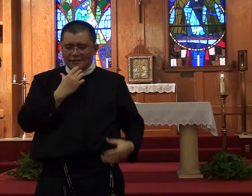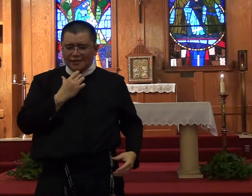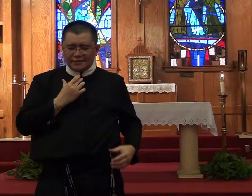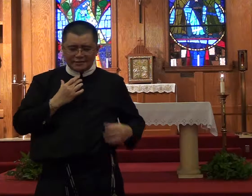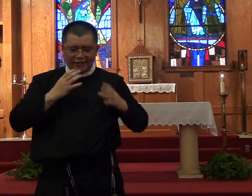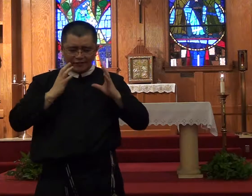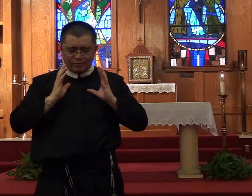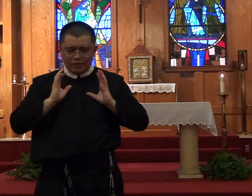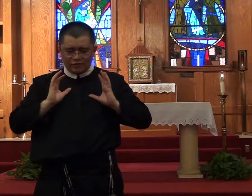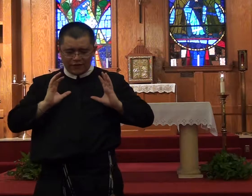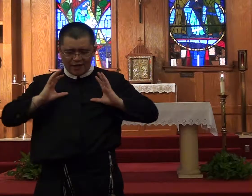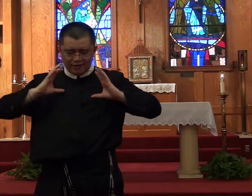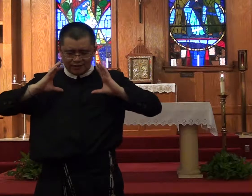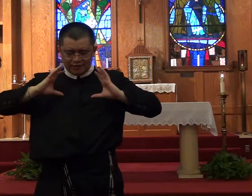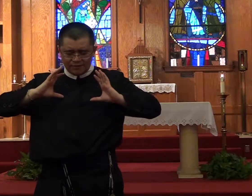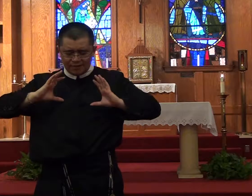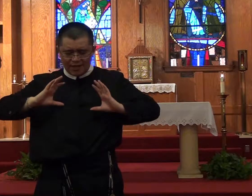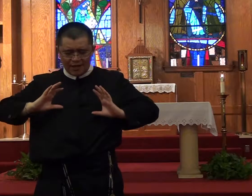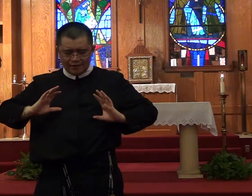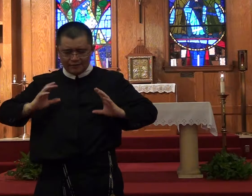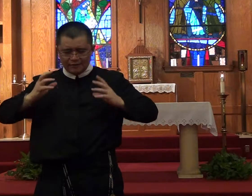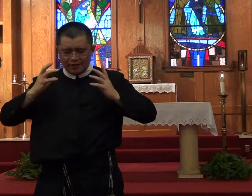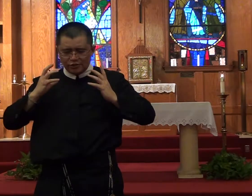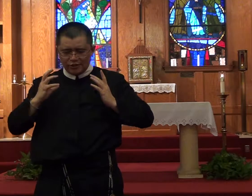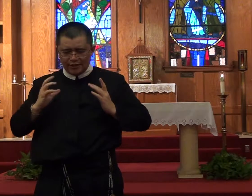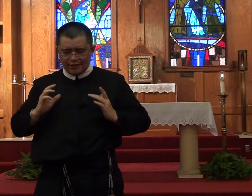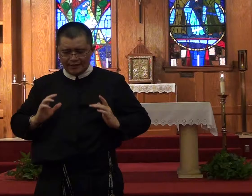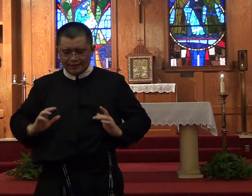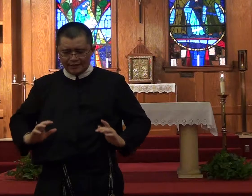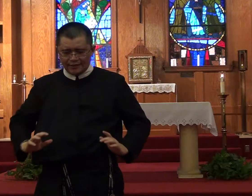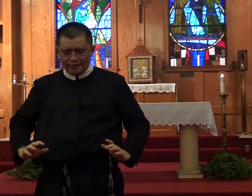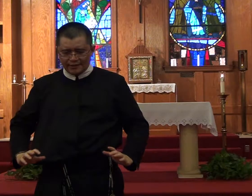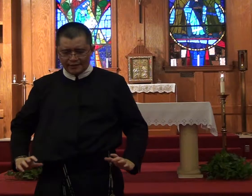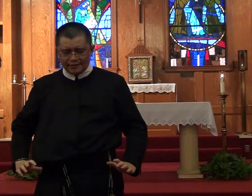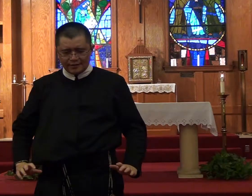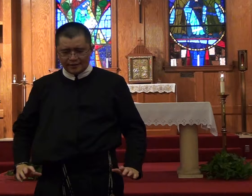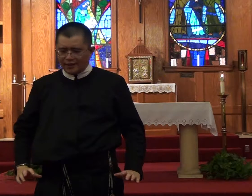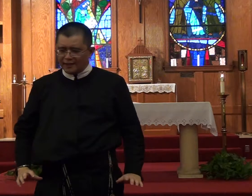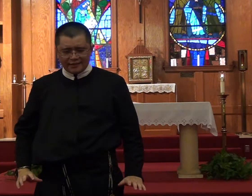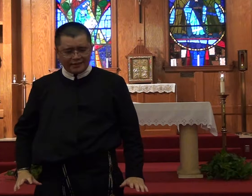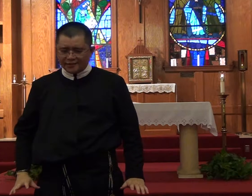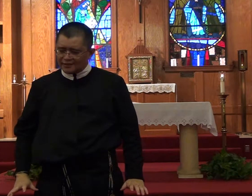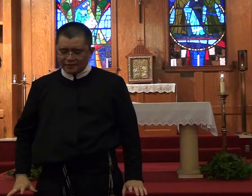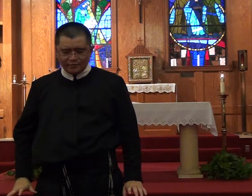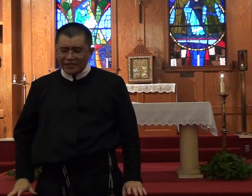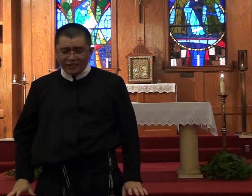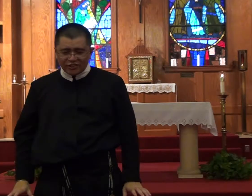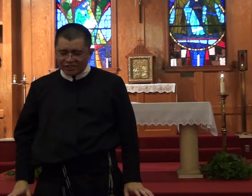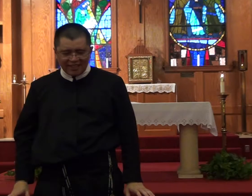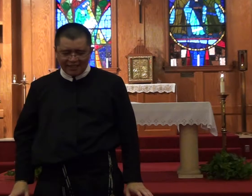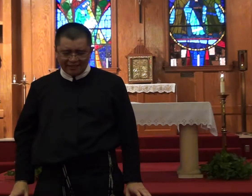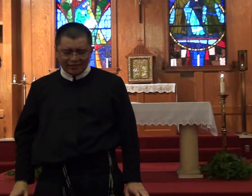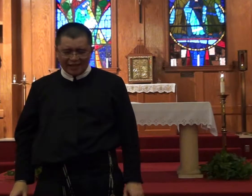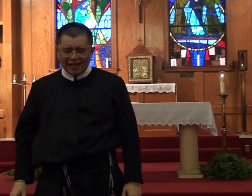Jesus, like the ball of fire coming down. Jesus. It is not just mere saying, but I'm